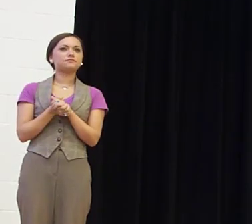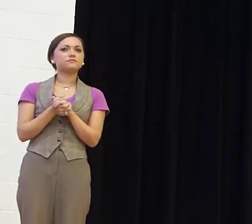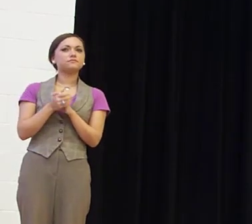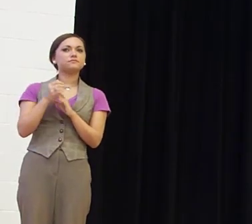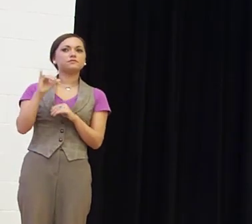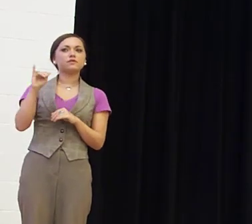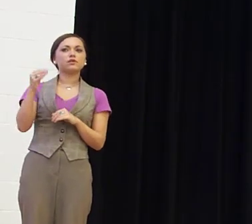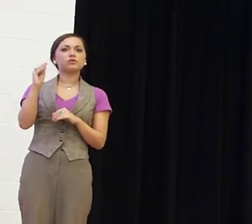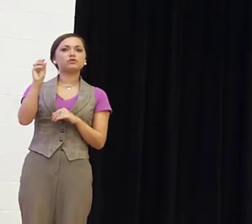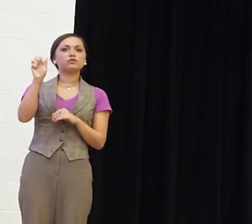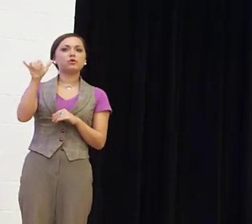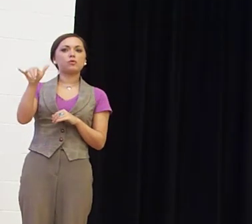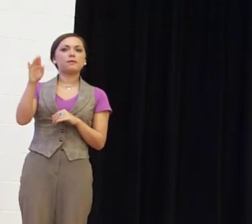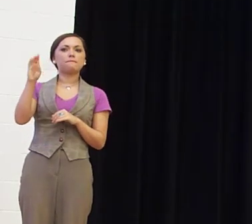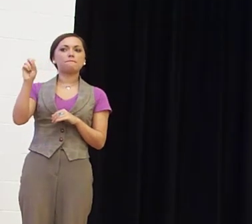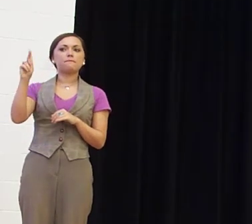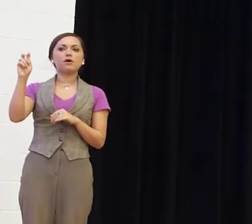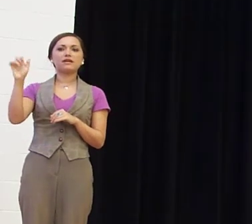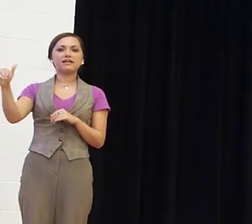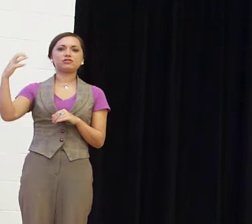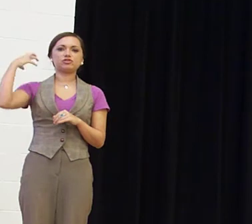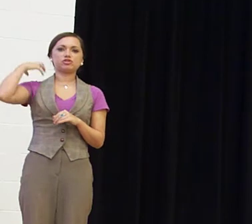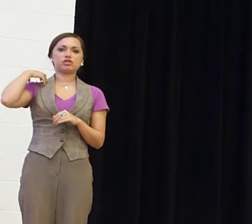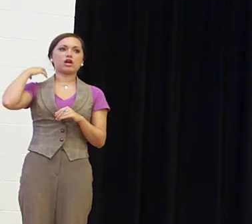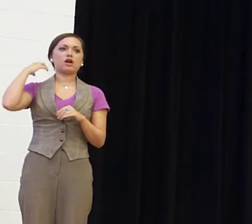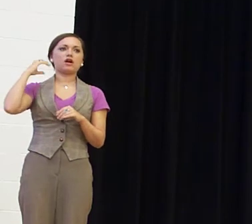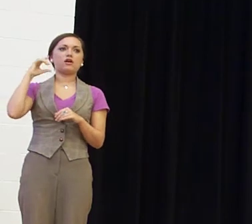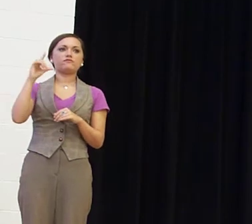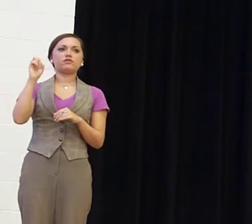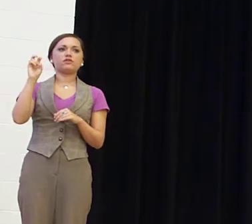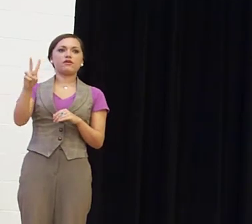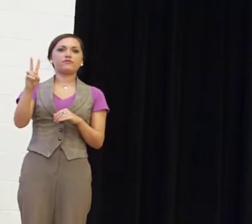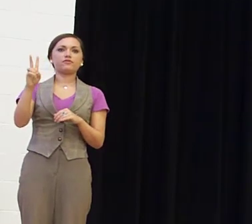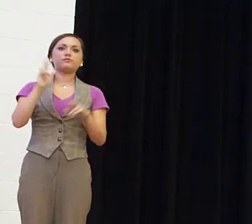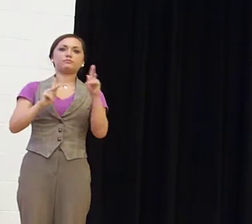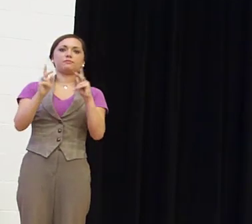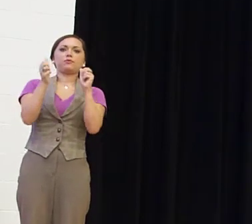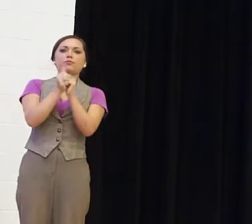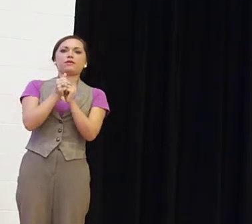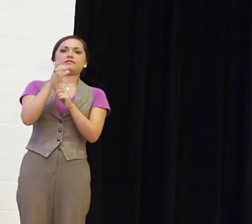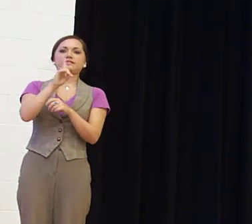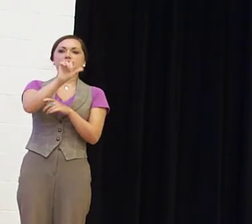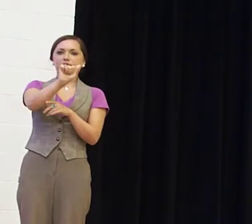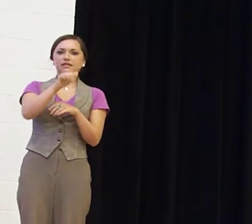Joe Bonke, Chair of Governor's Committee for People with Disabilities.